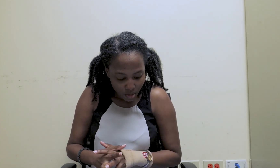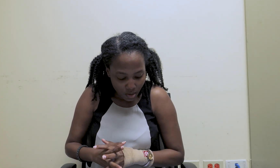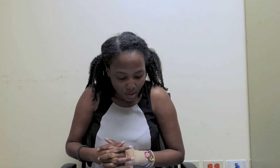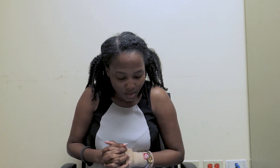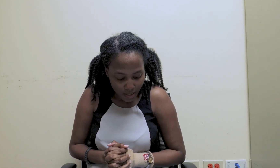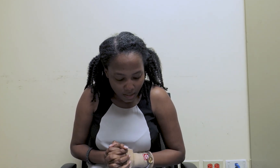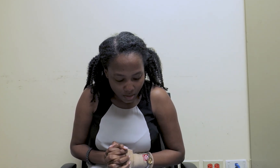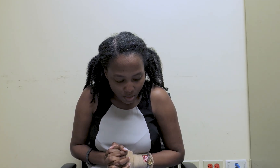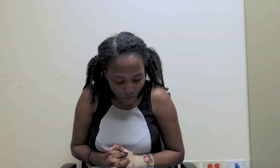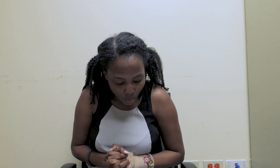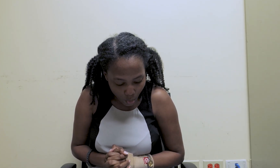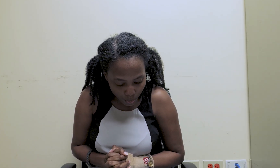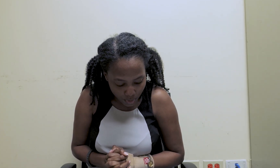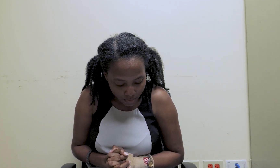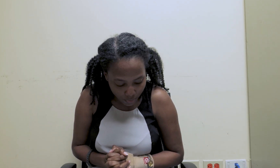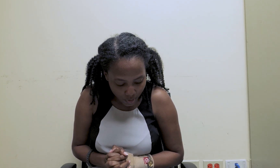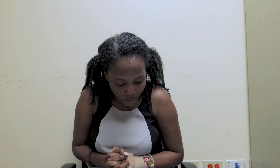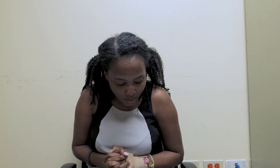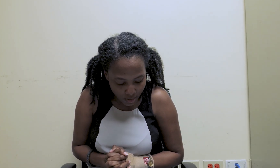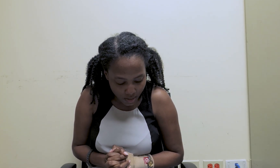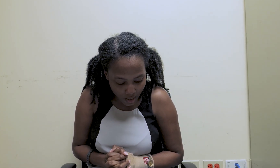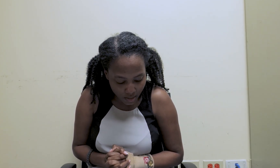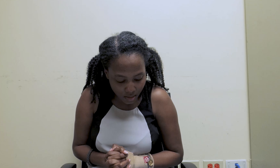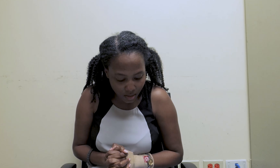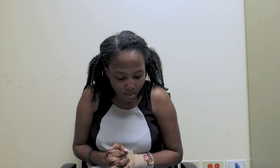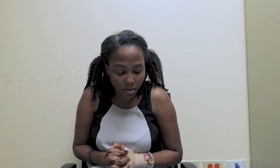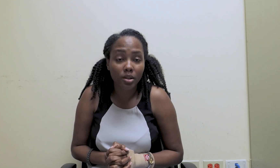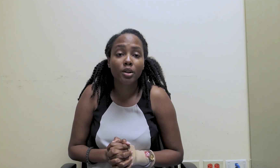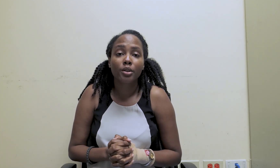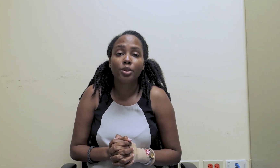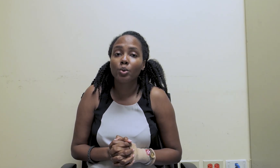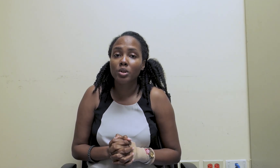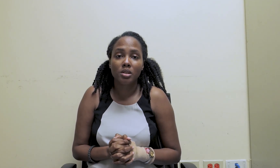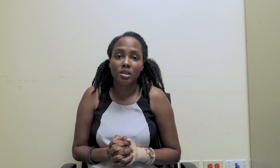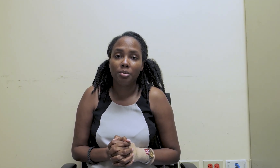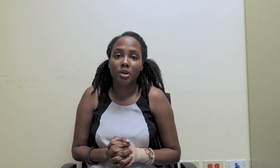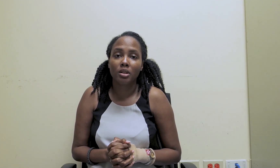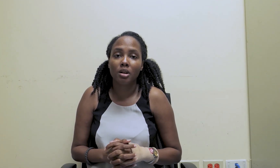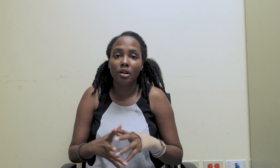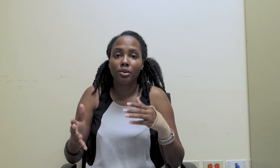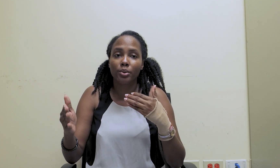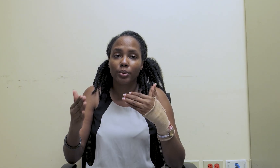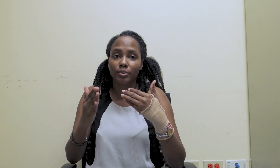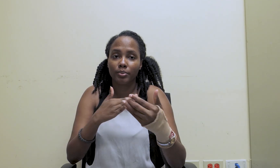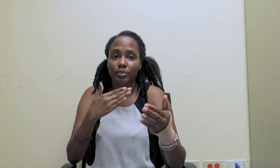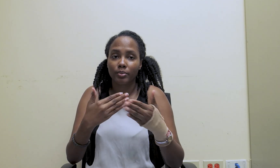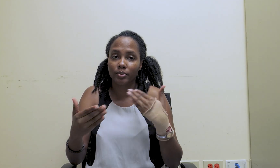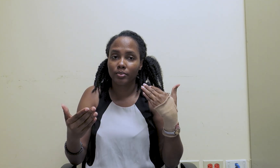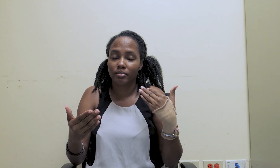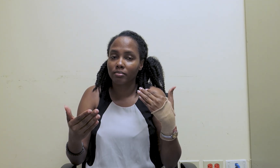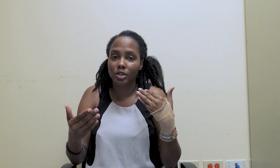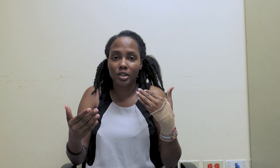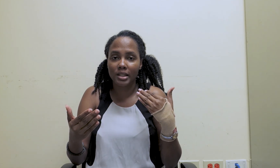The next line is, though hope is frail, it's hard to kill. Though is the same thing as although. Just like